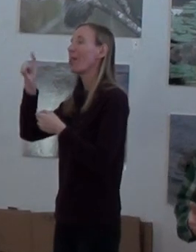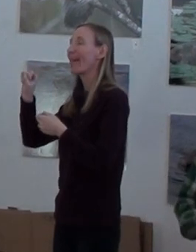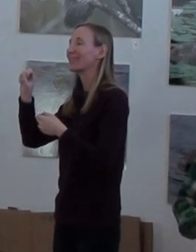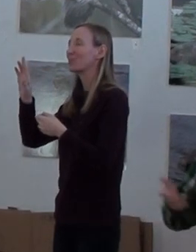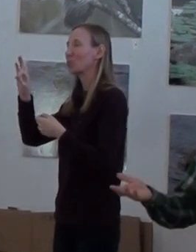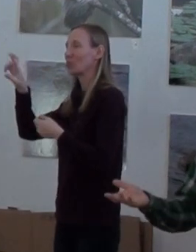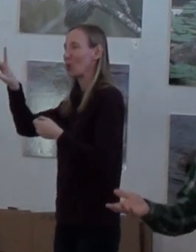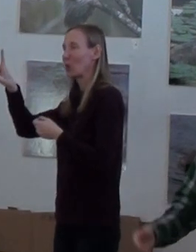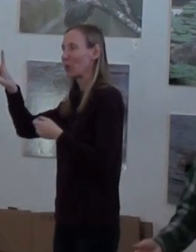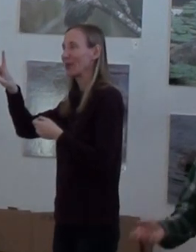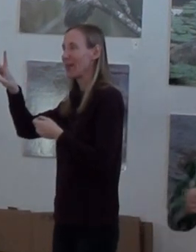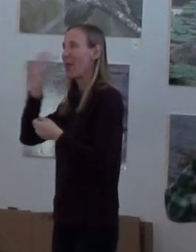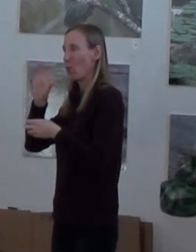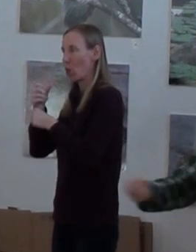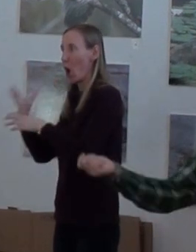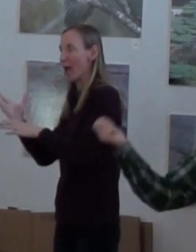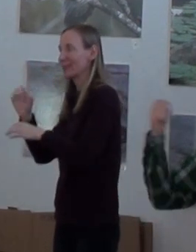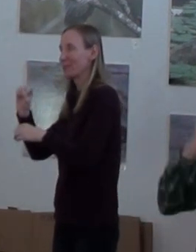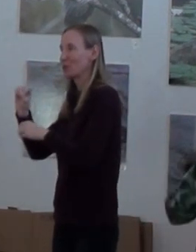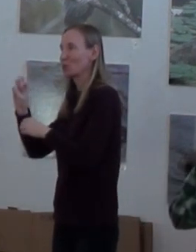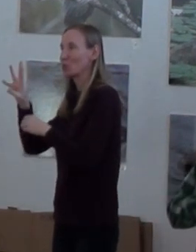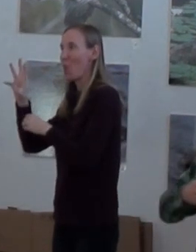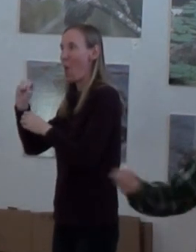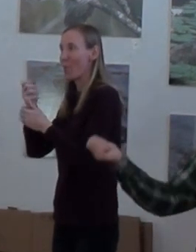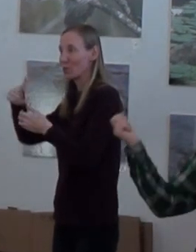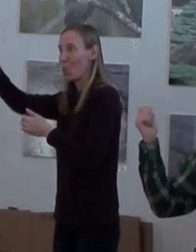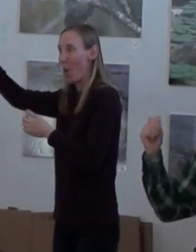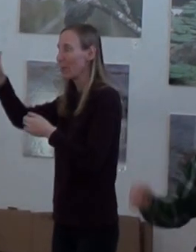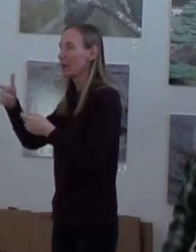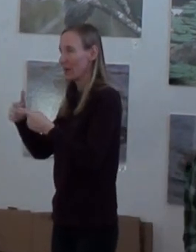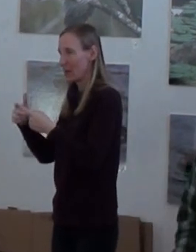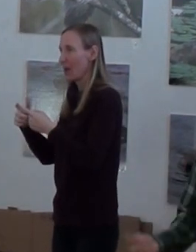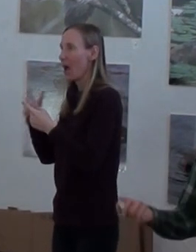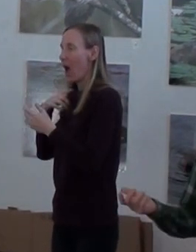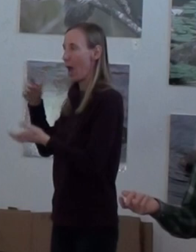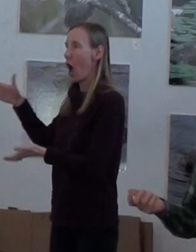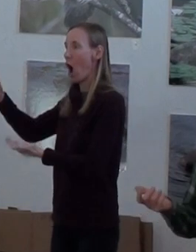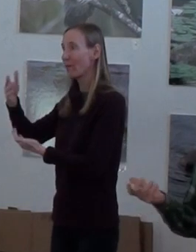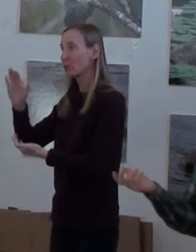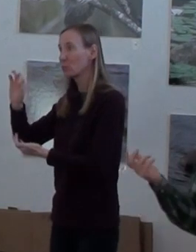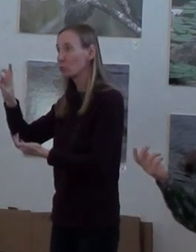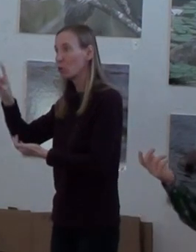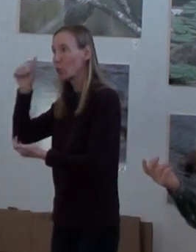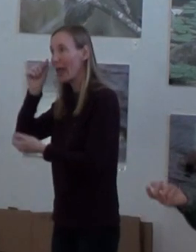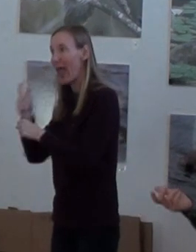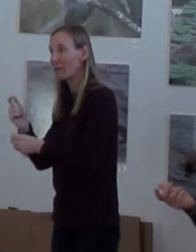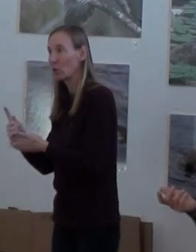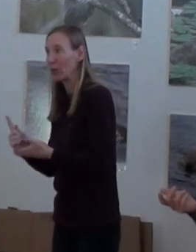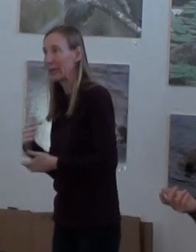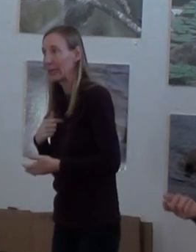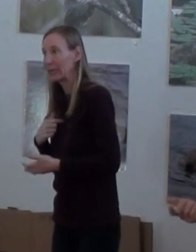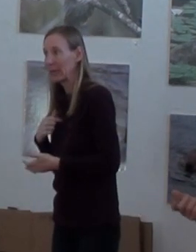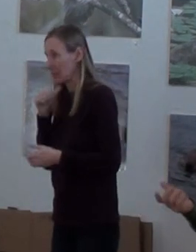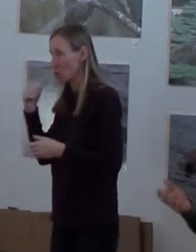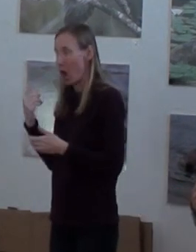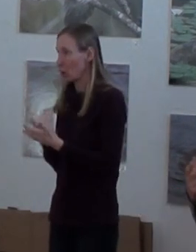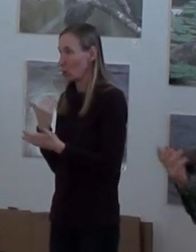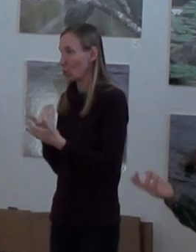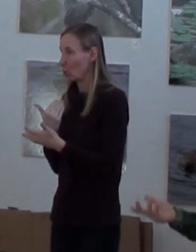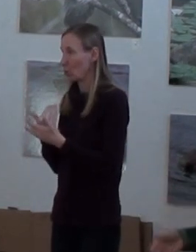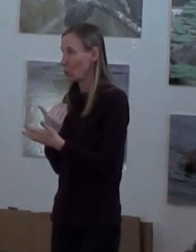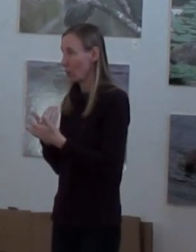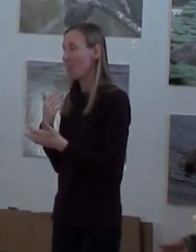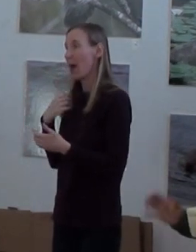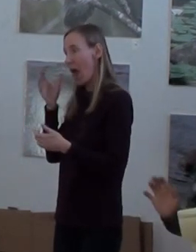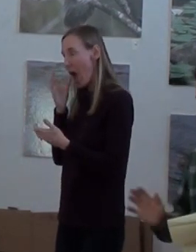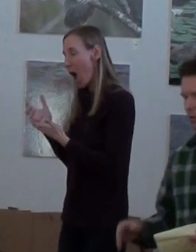like gonna cause them to swarm. I just harvest brood every week. This is a tactic that's not new, right? It's just like,